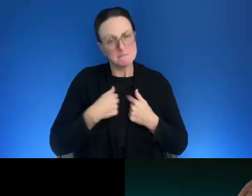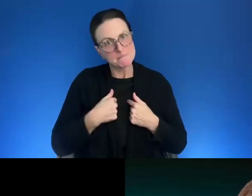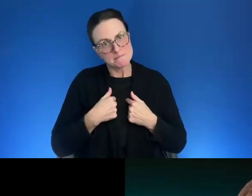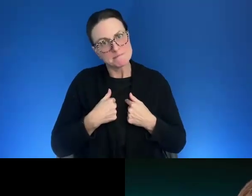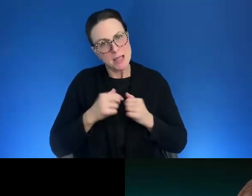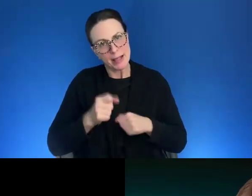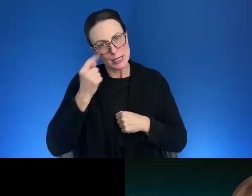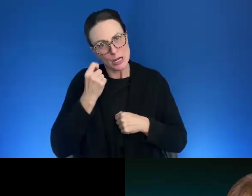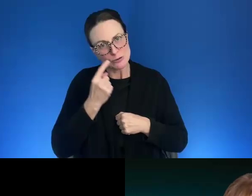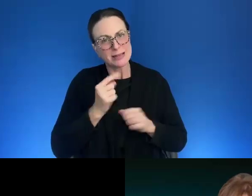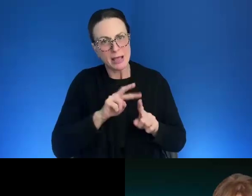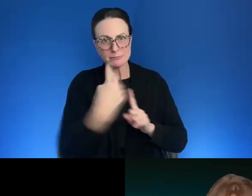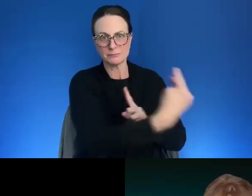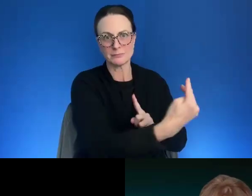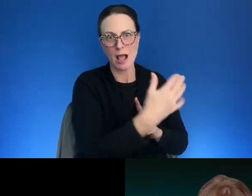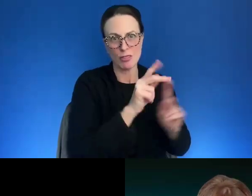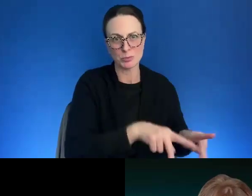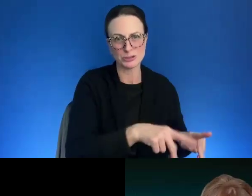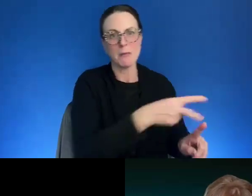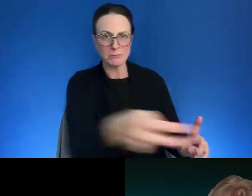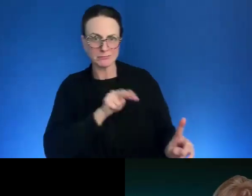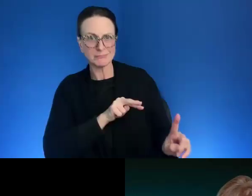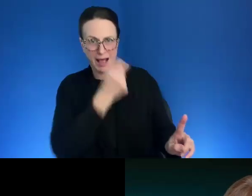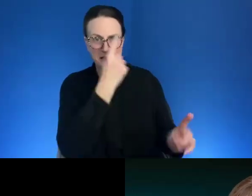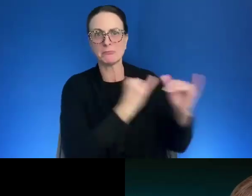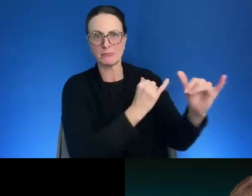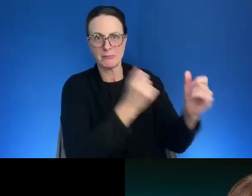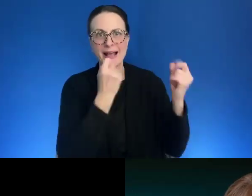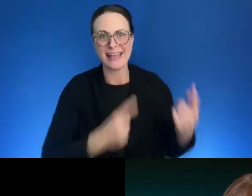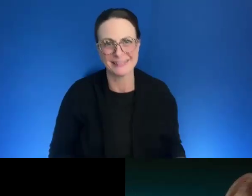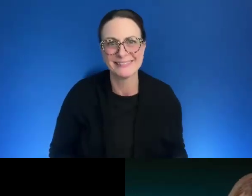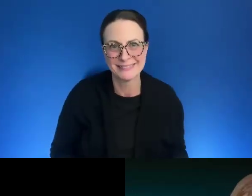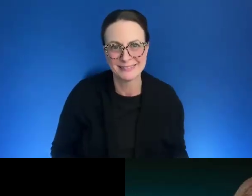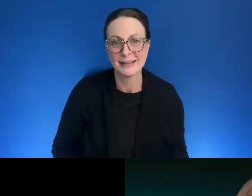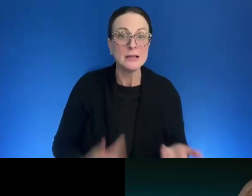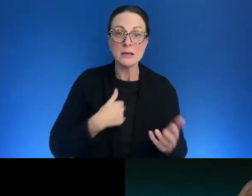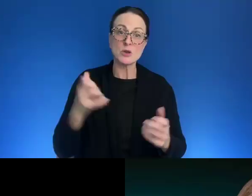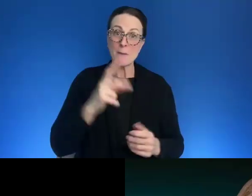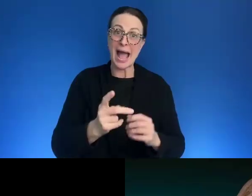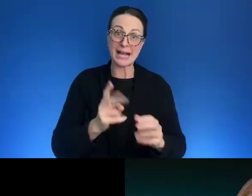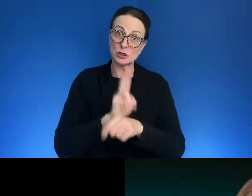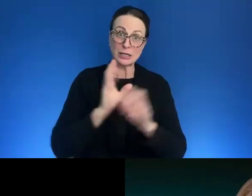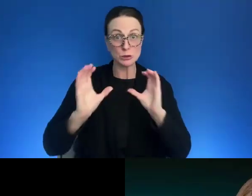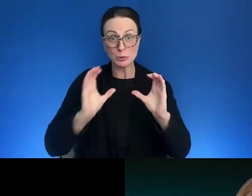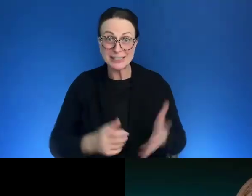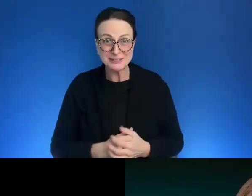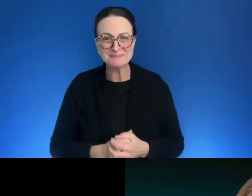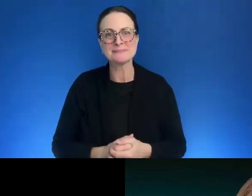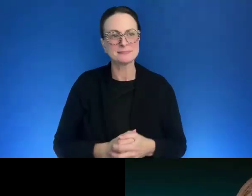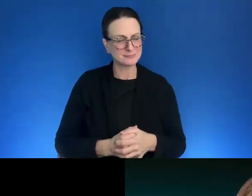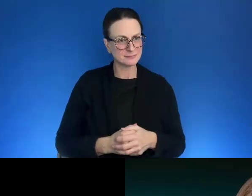understand what other people are going through as well. So anyway, back to customer communication.